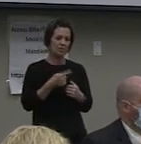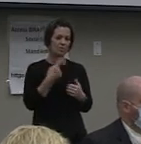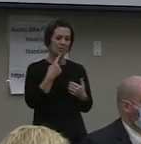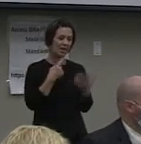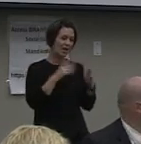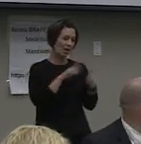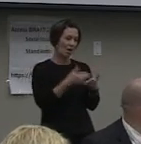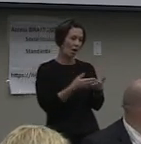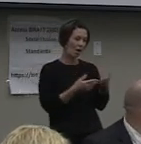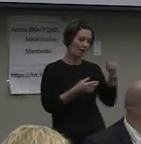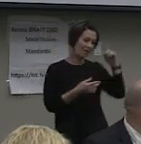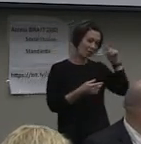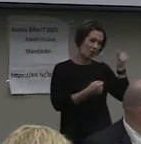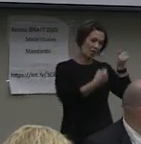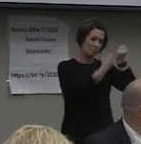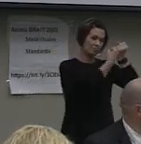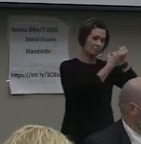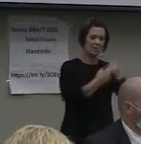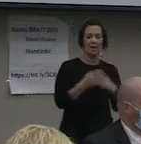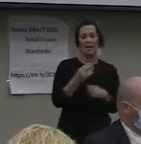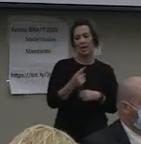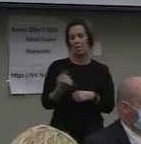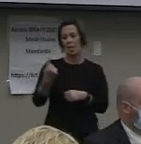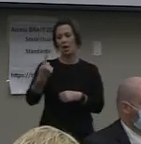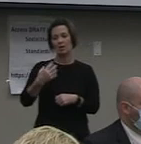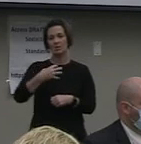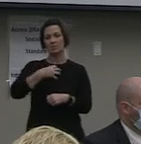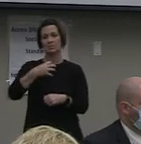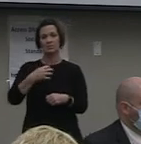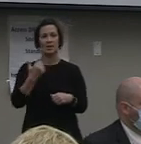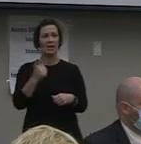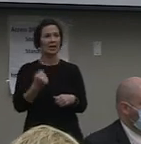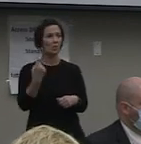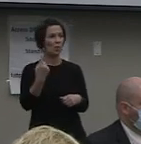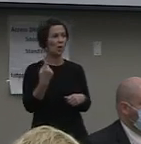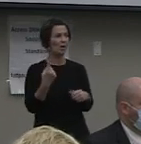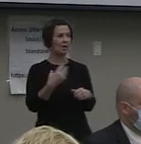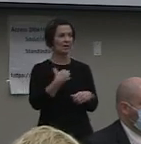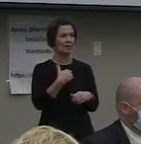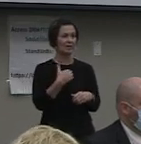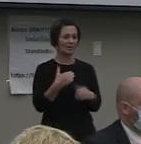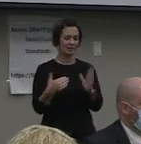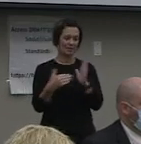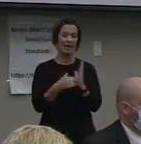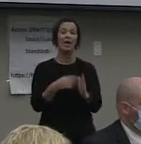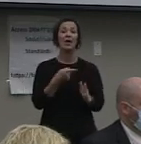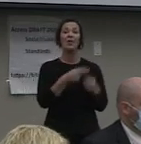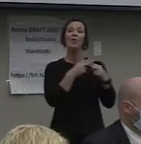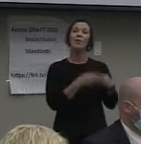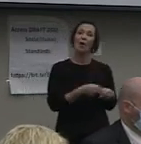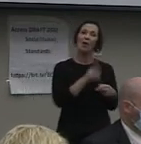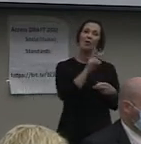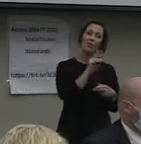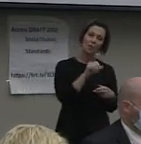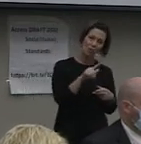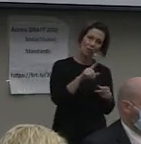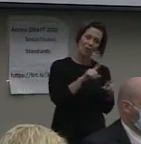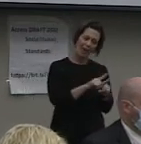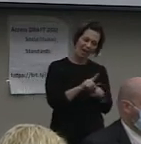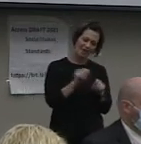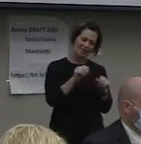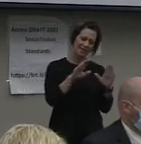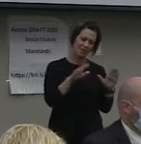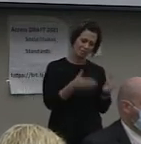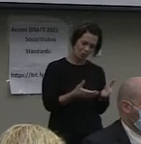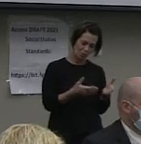against. Right, and there's only one against. Is anyone else against? You call the roll either as a group, to yeas and nays,